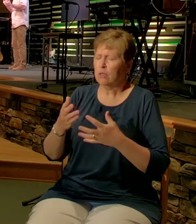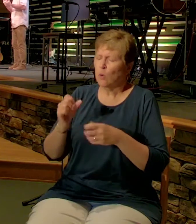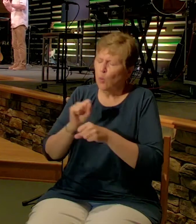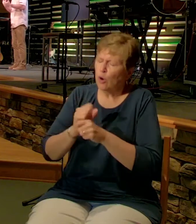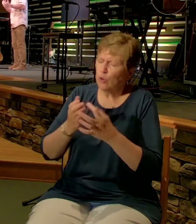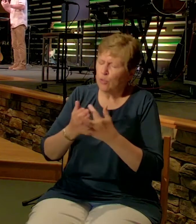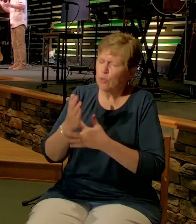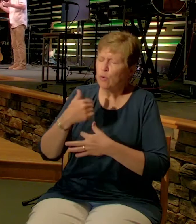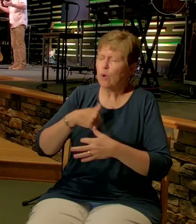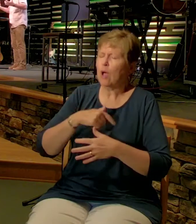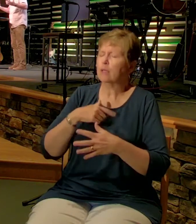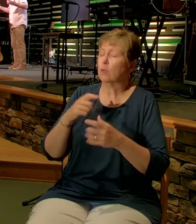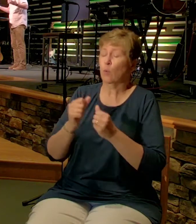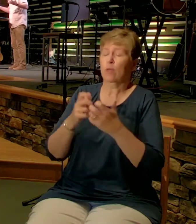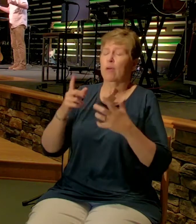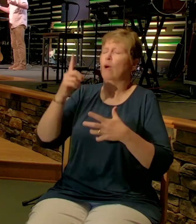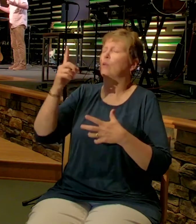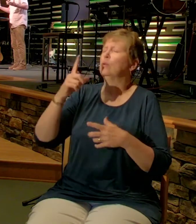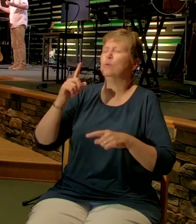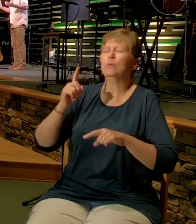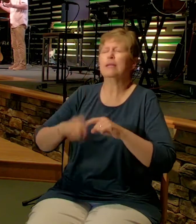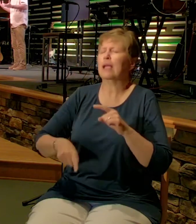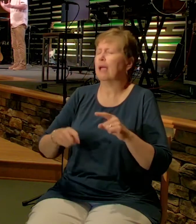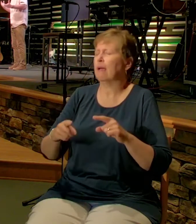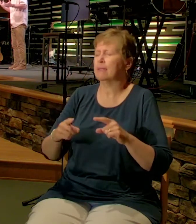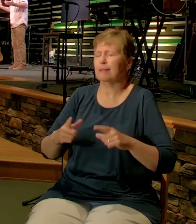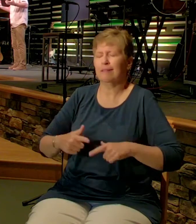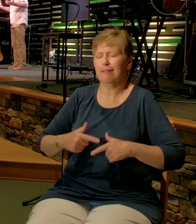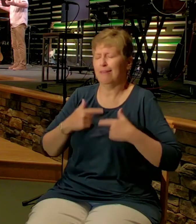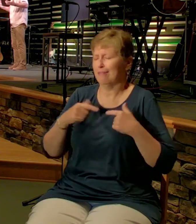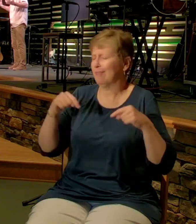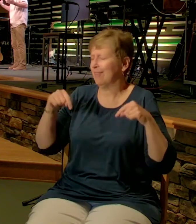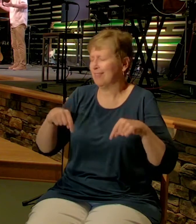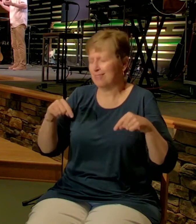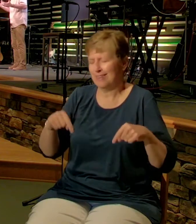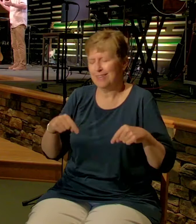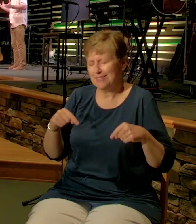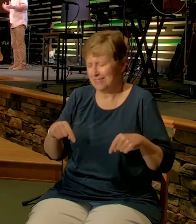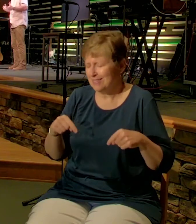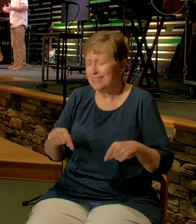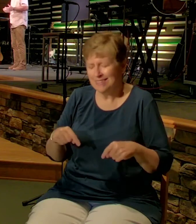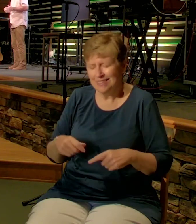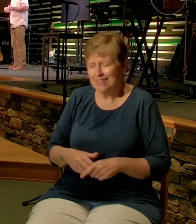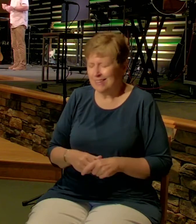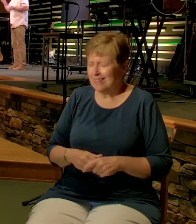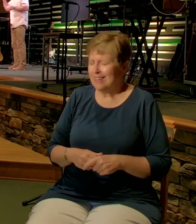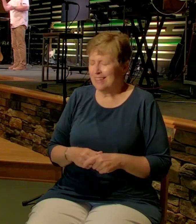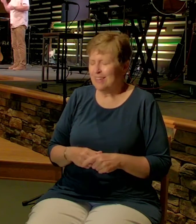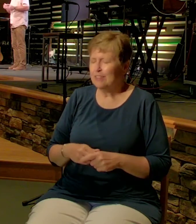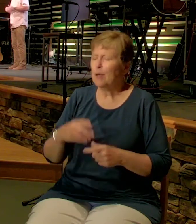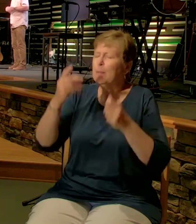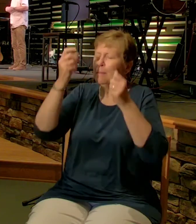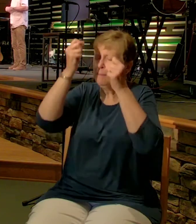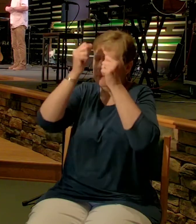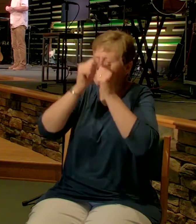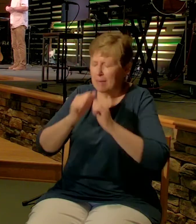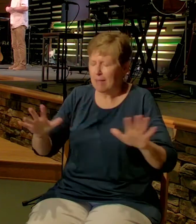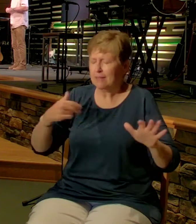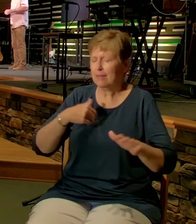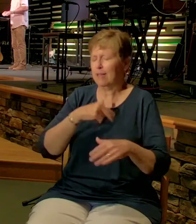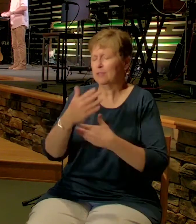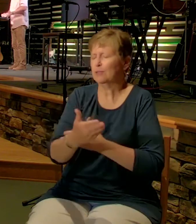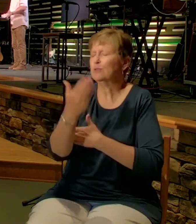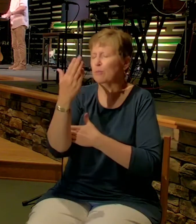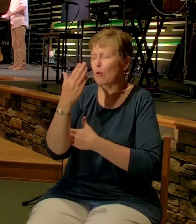cannot live this life. So, Father, would you bless us? Would you anoint us this morning? Remind us that you're here. And we pray